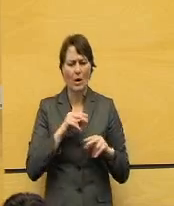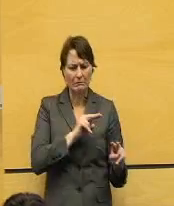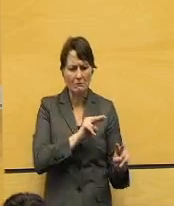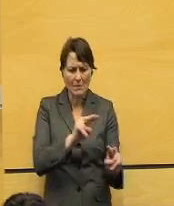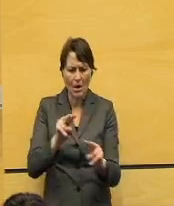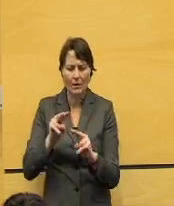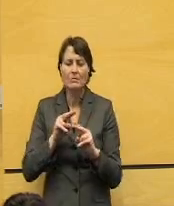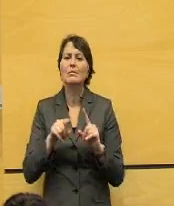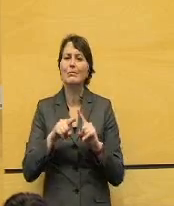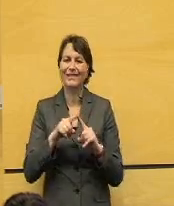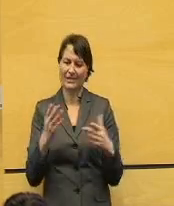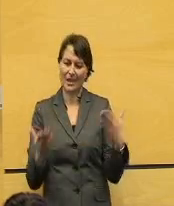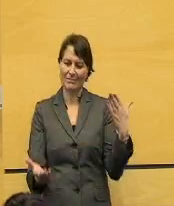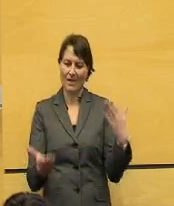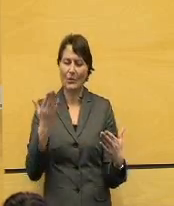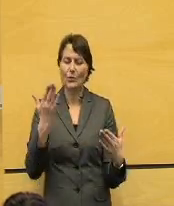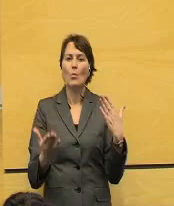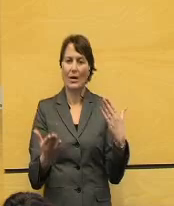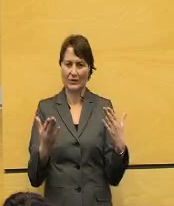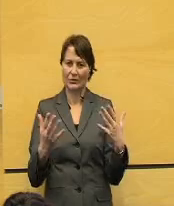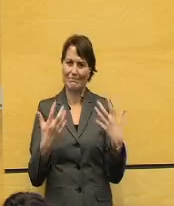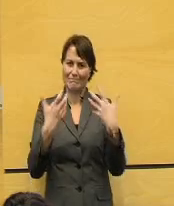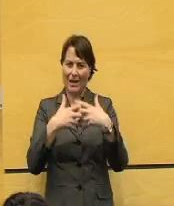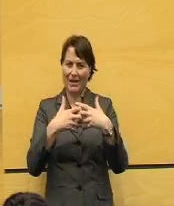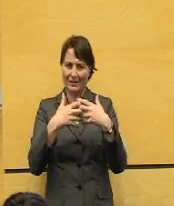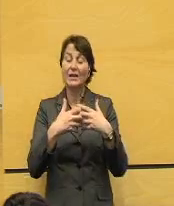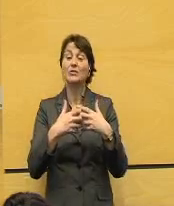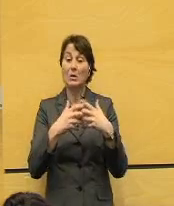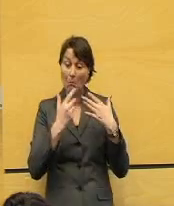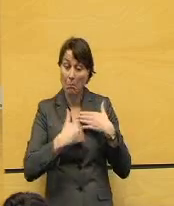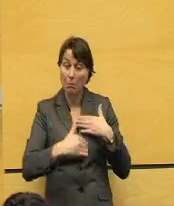evaluation mechanism.